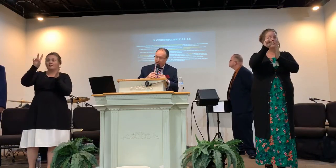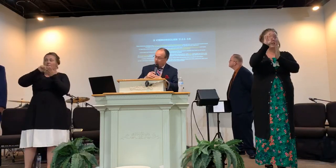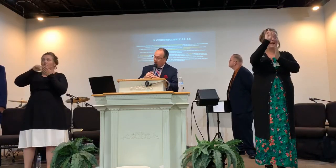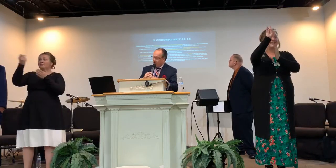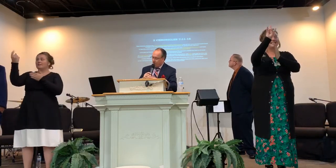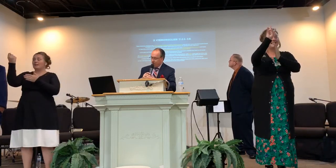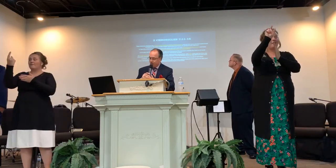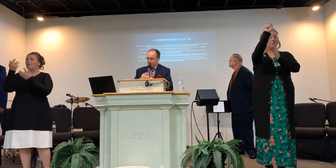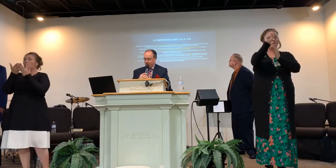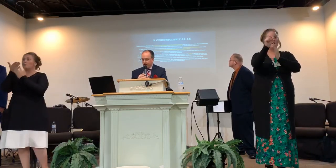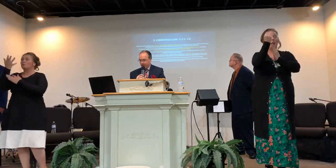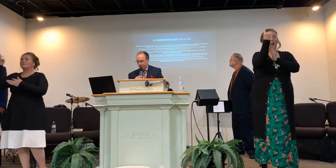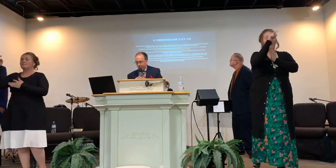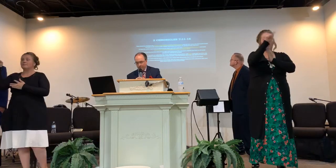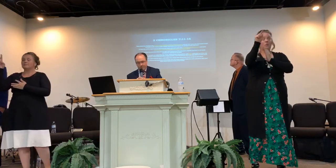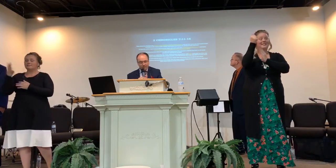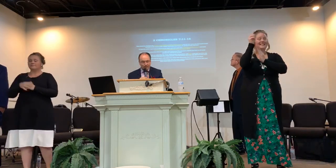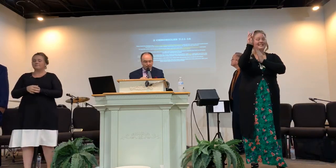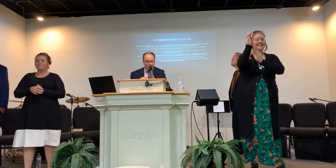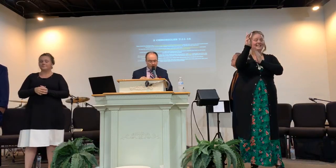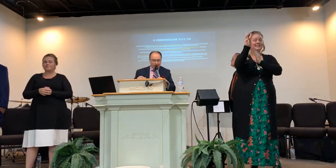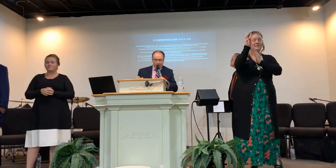verse 11 through 16.